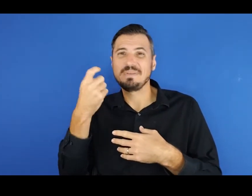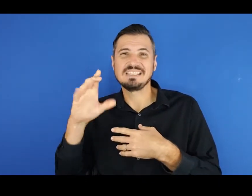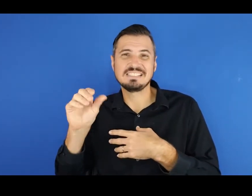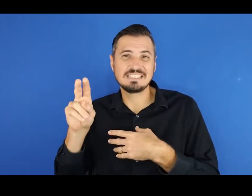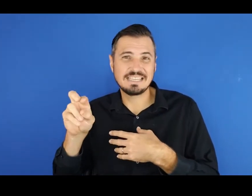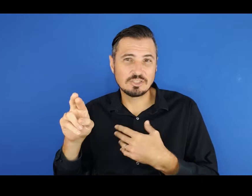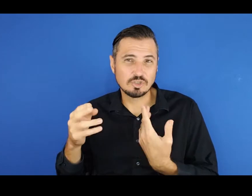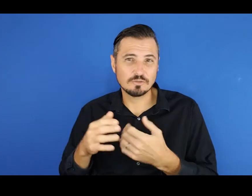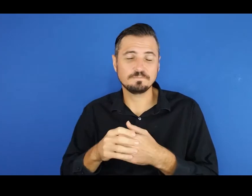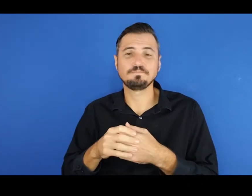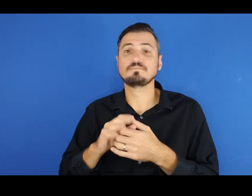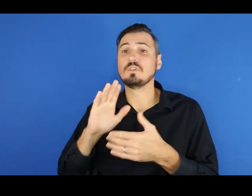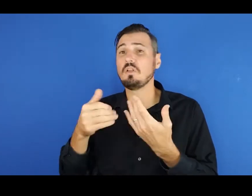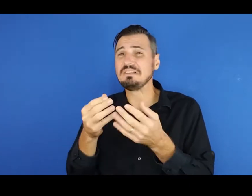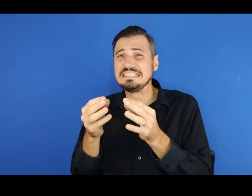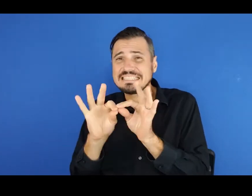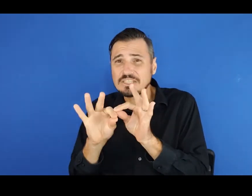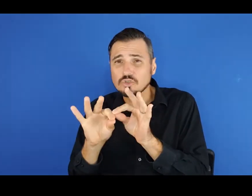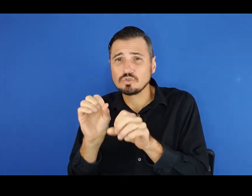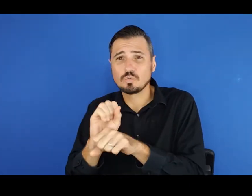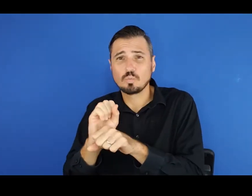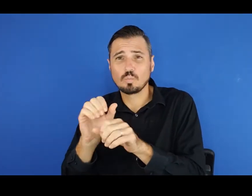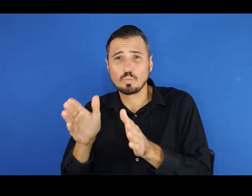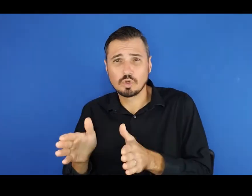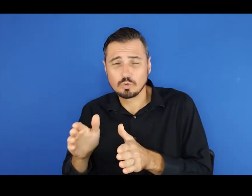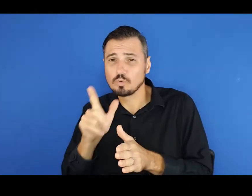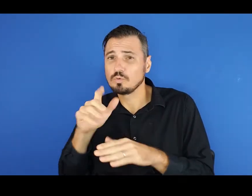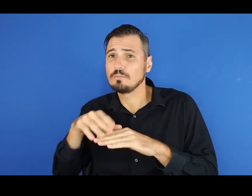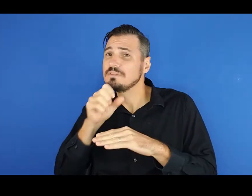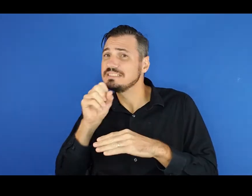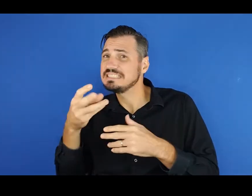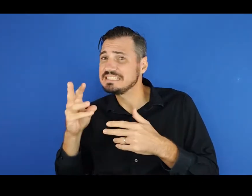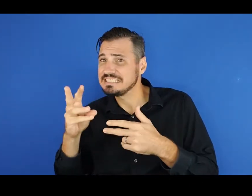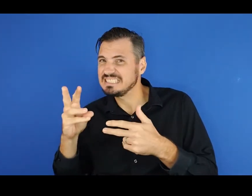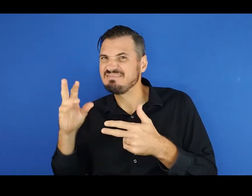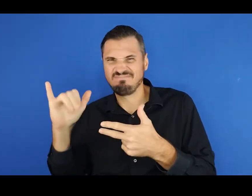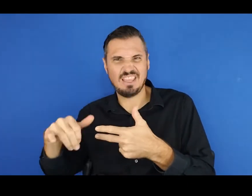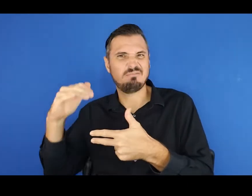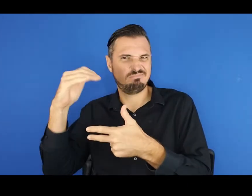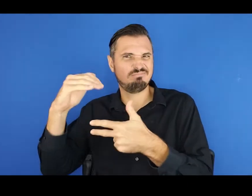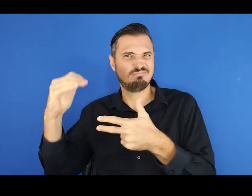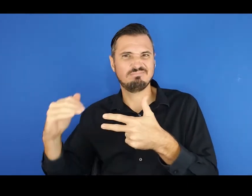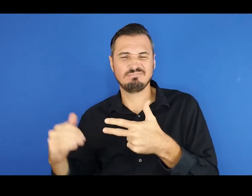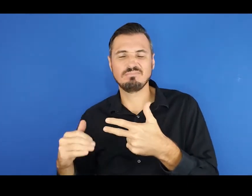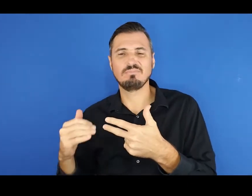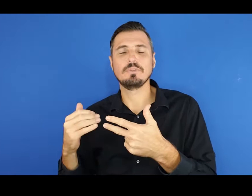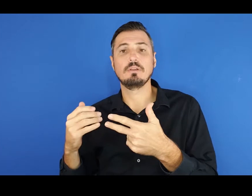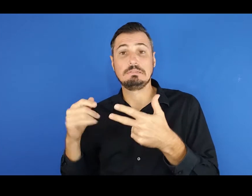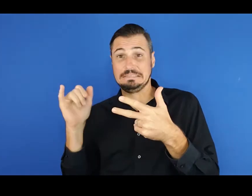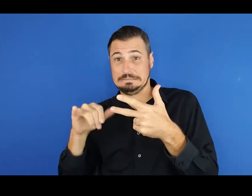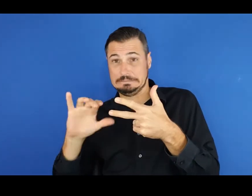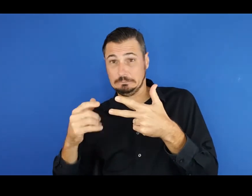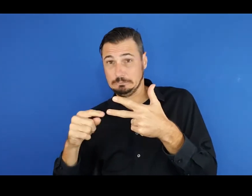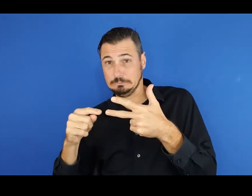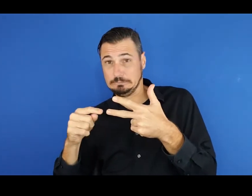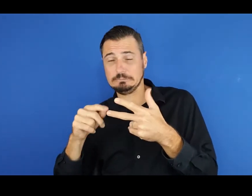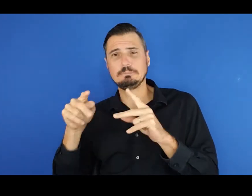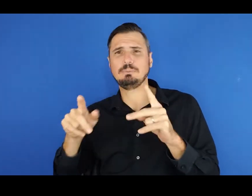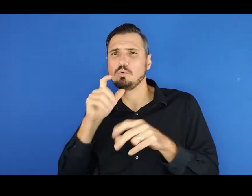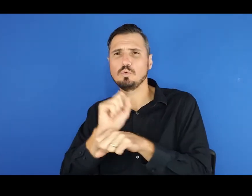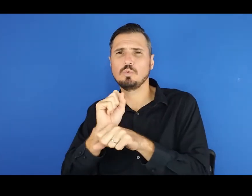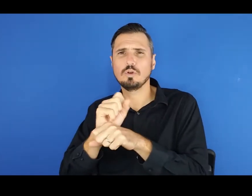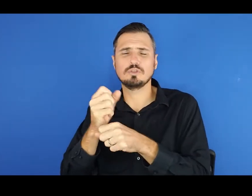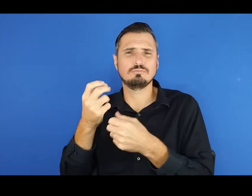workers 16 and older. The top priority in this group is anyone working in the travel industry, restaurants, or